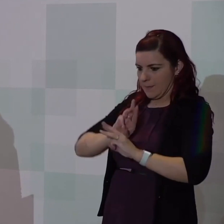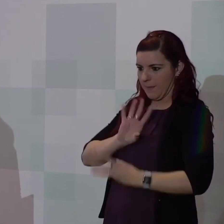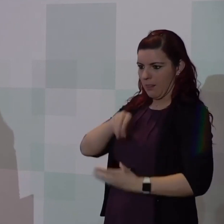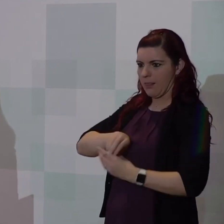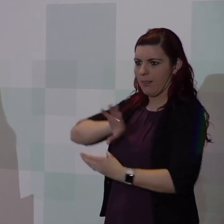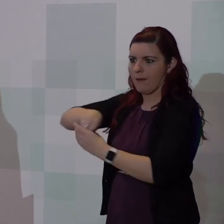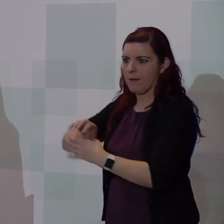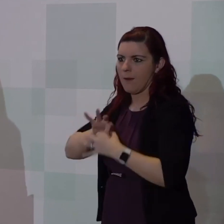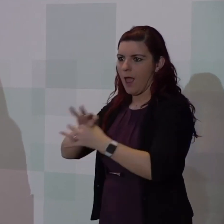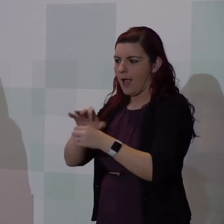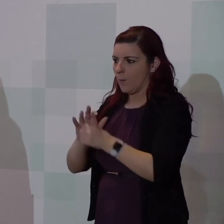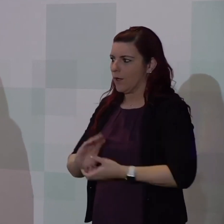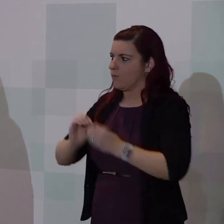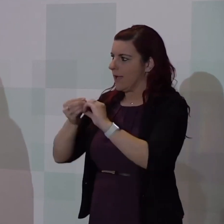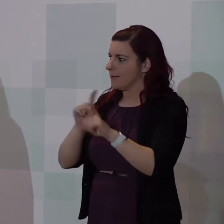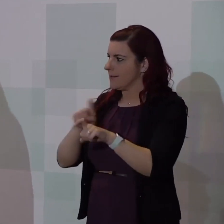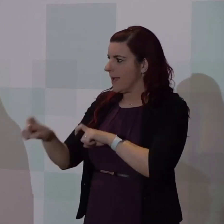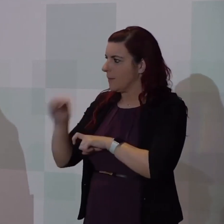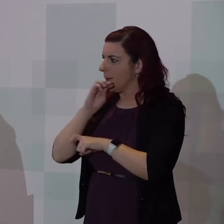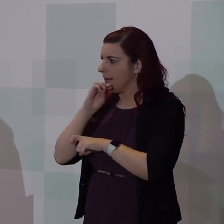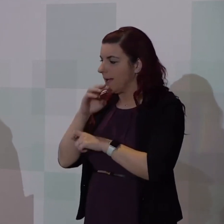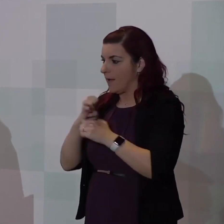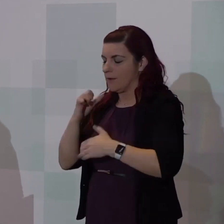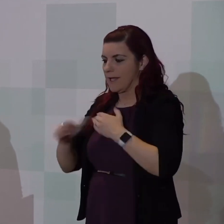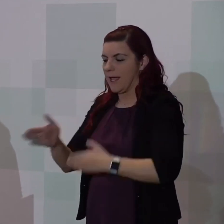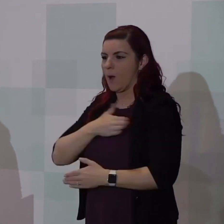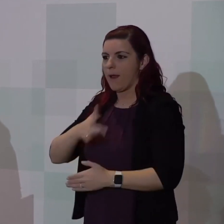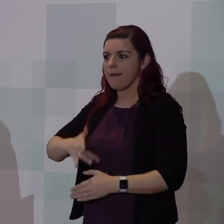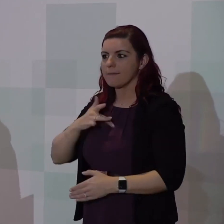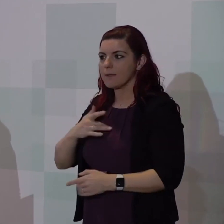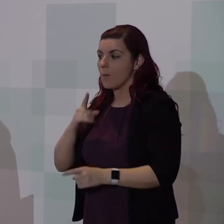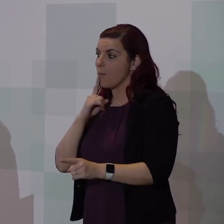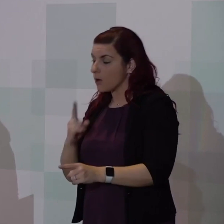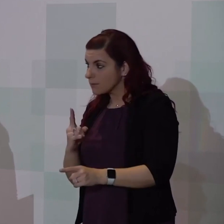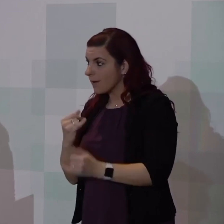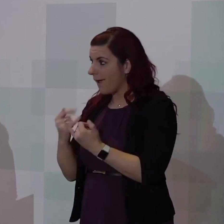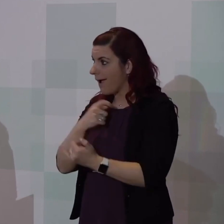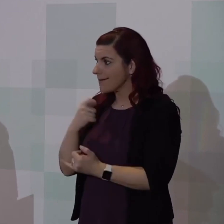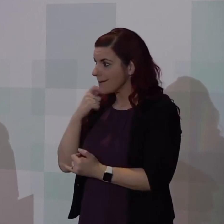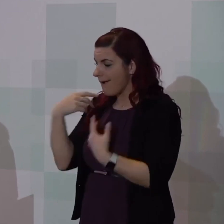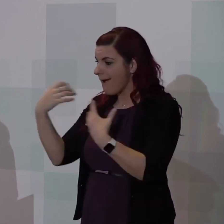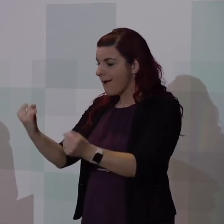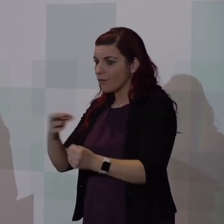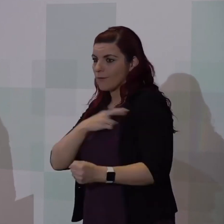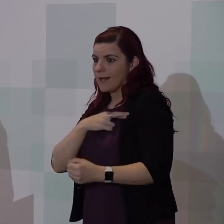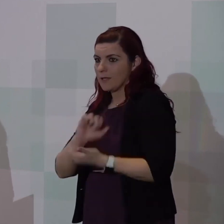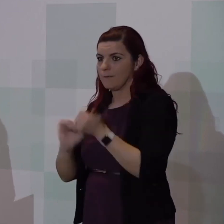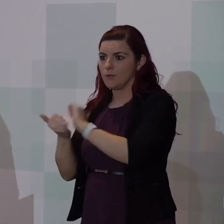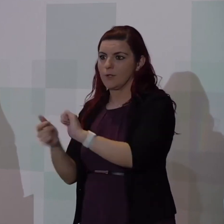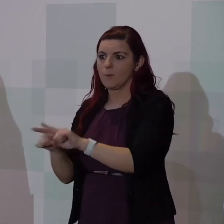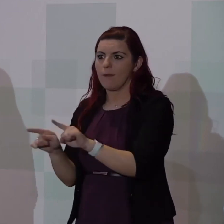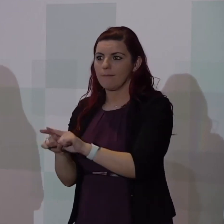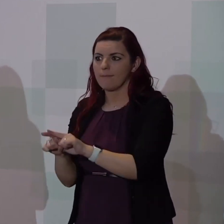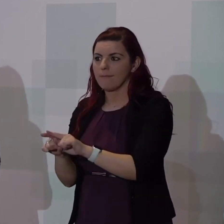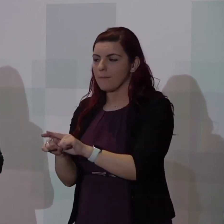and sustain meaning on a daily basis in our lives. But as I said, there is in reality a variety of